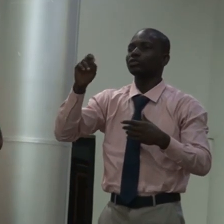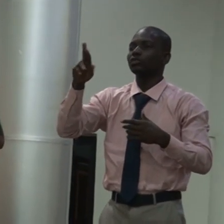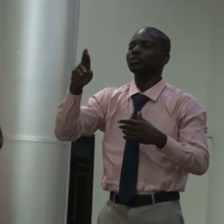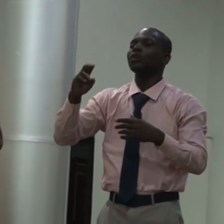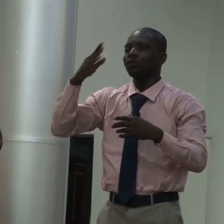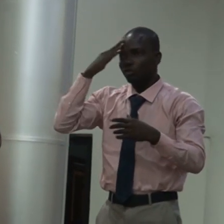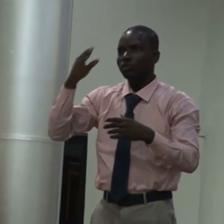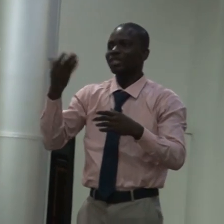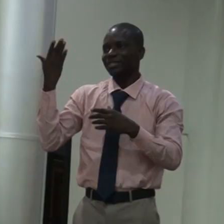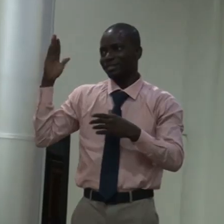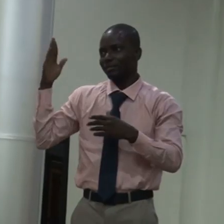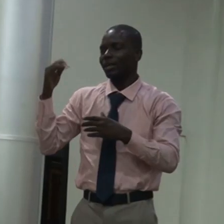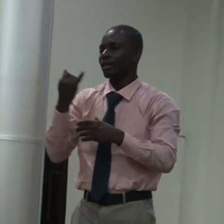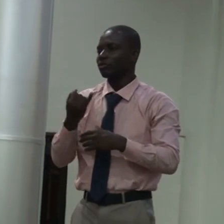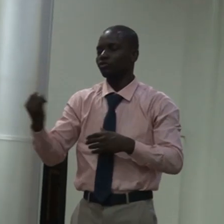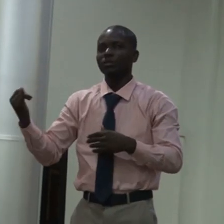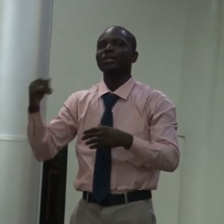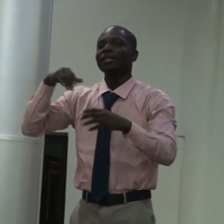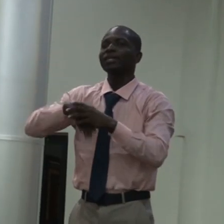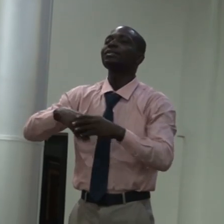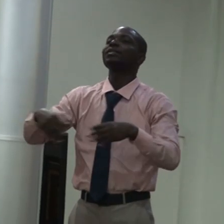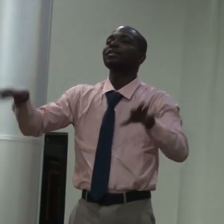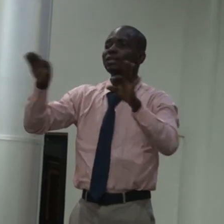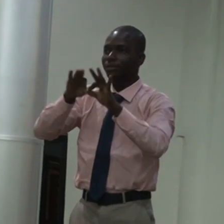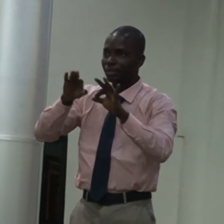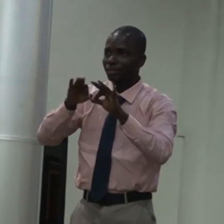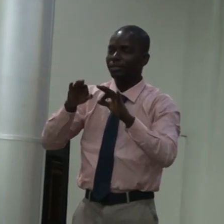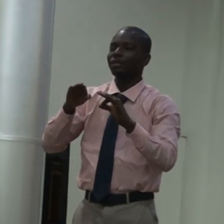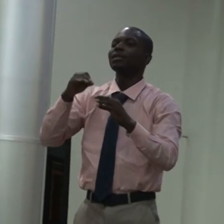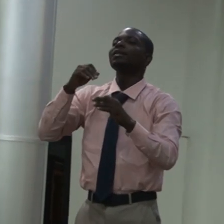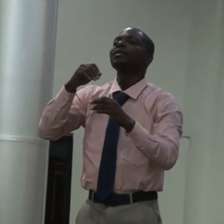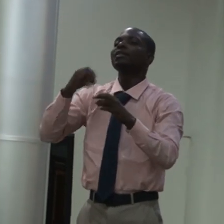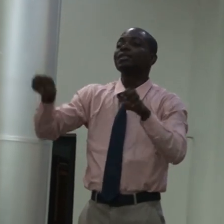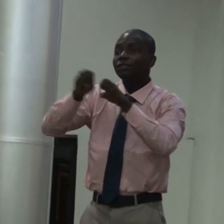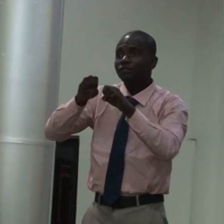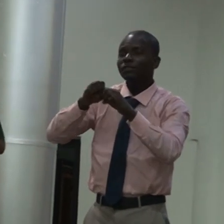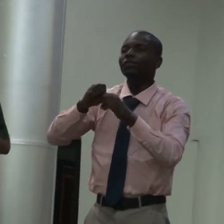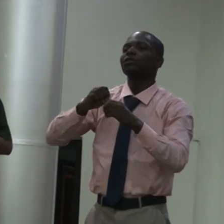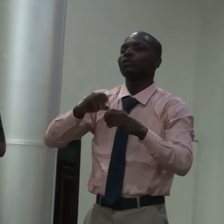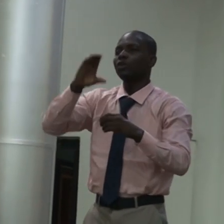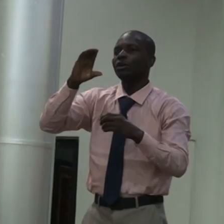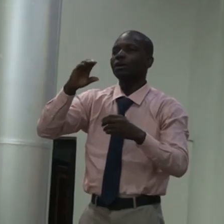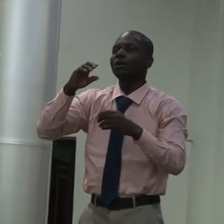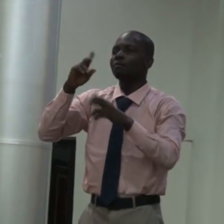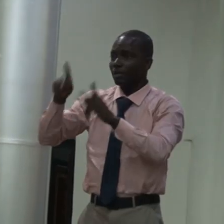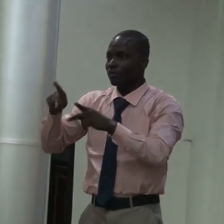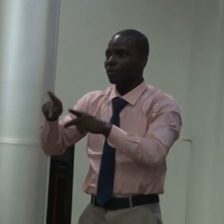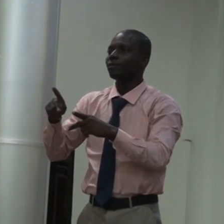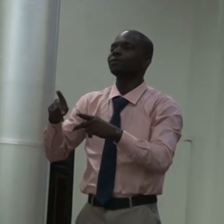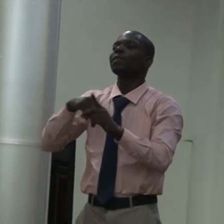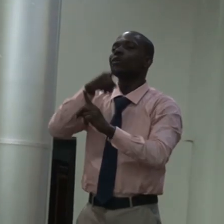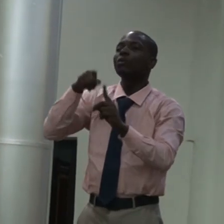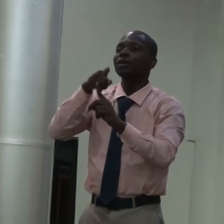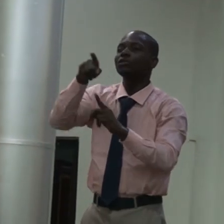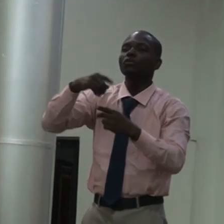or similar instruments. So in essence, even contingencies,